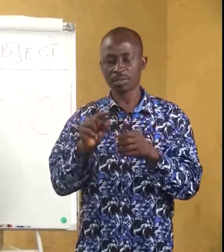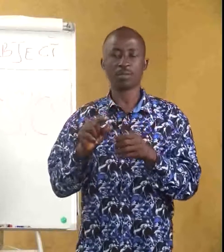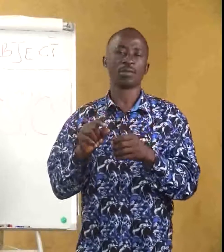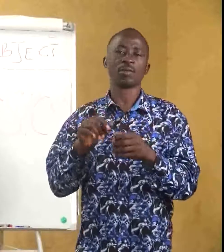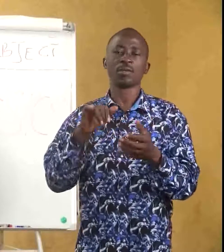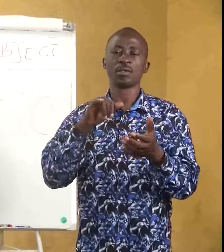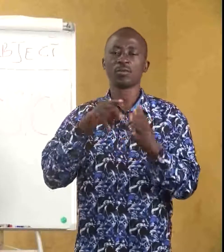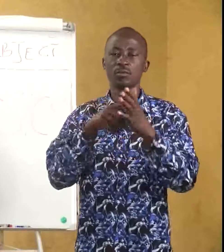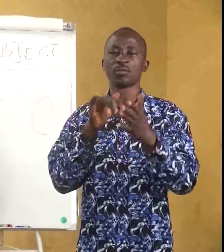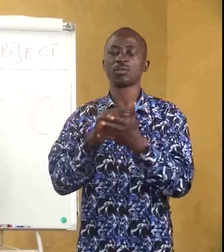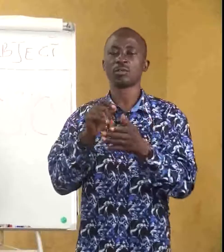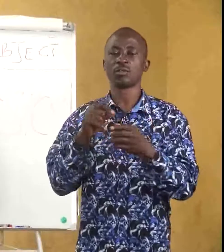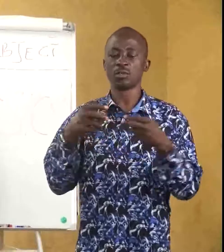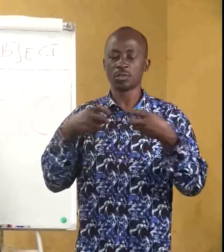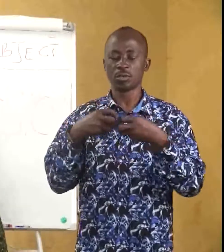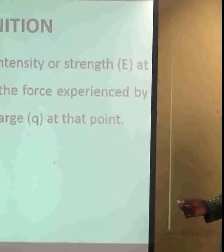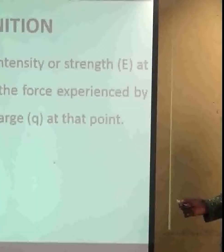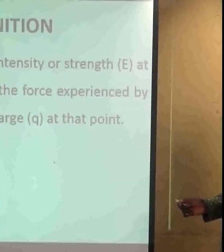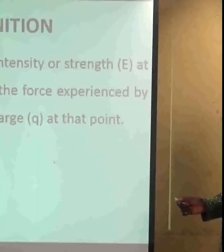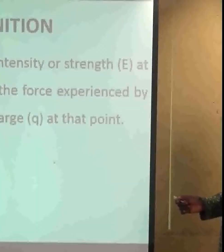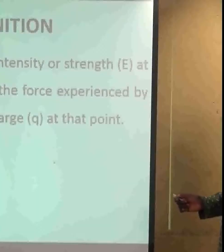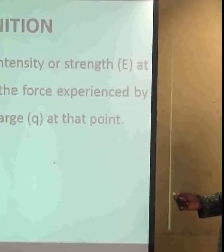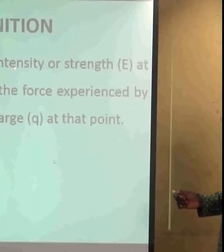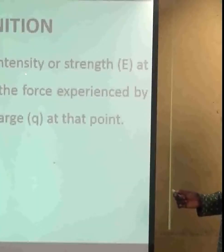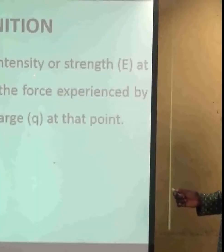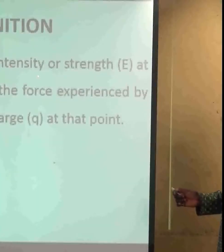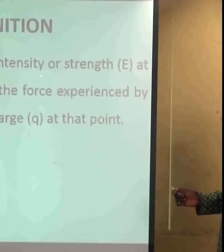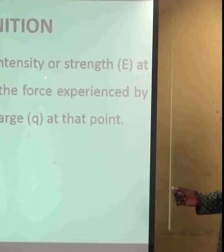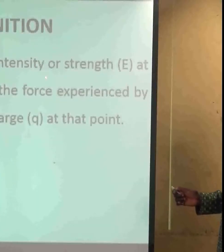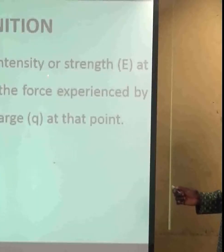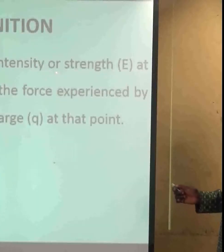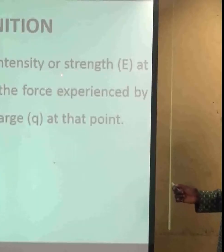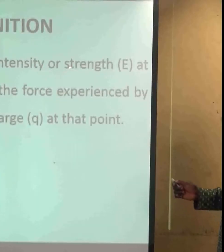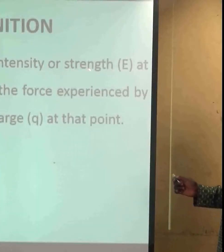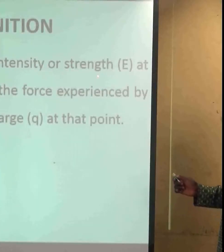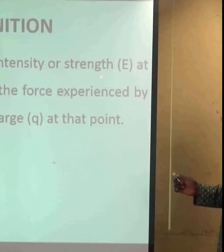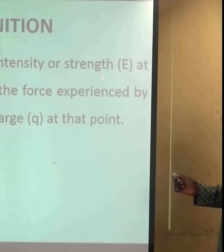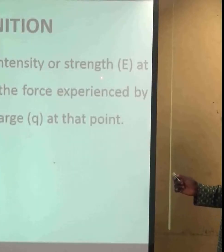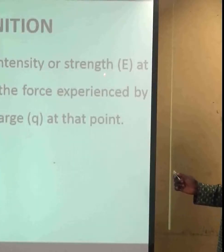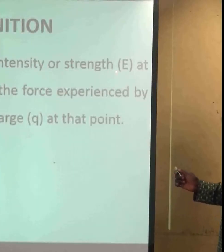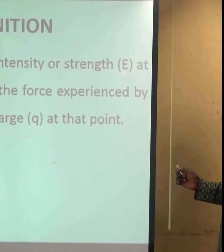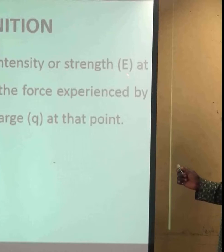field is less at that point. The electric field intensity or strength